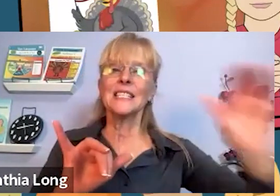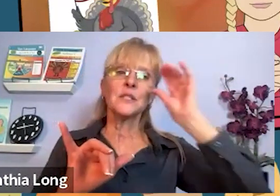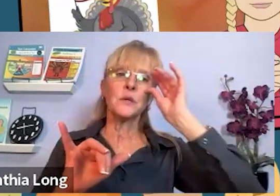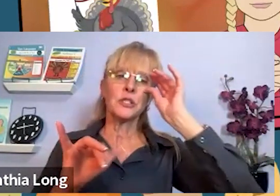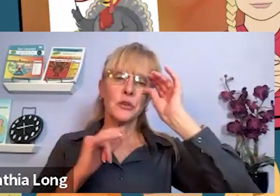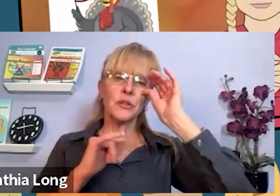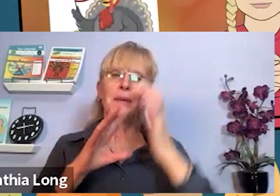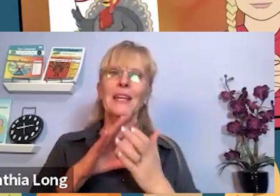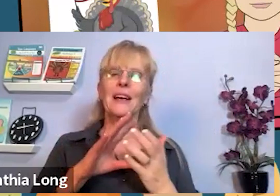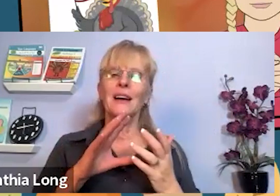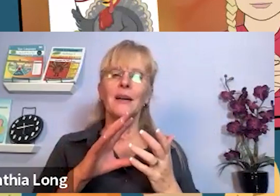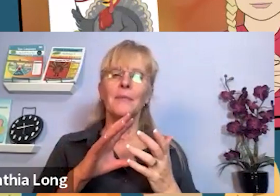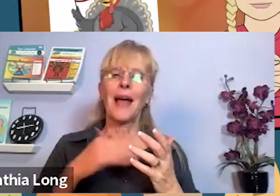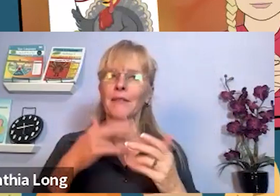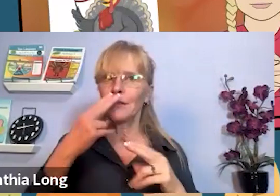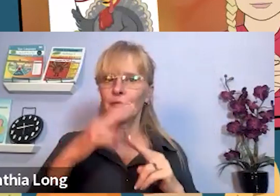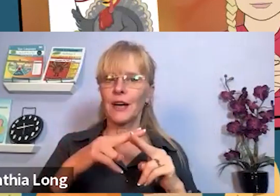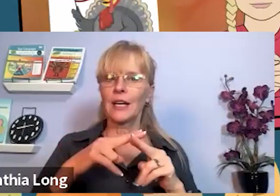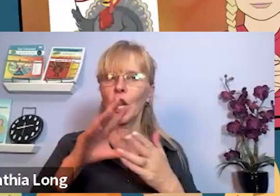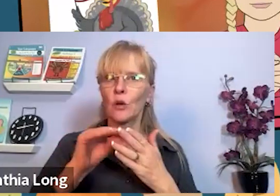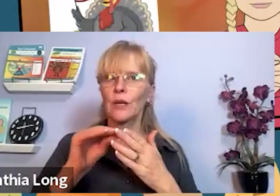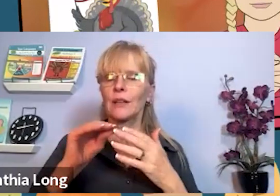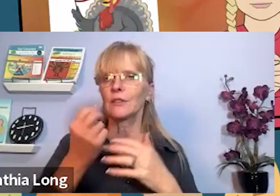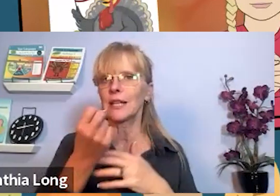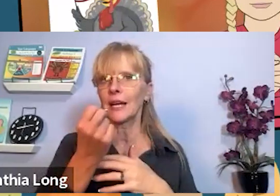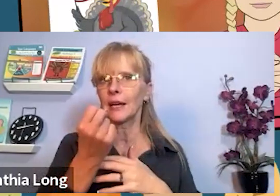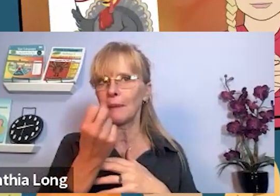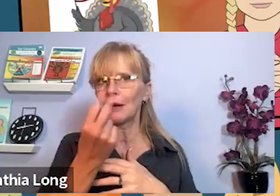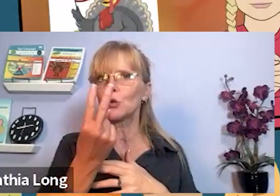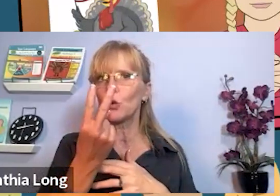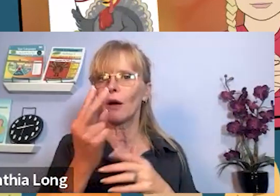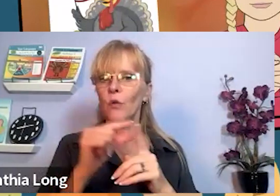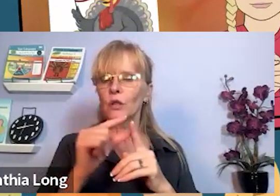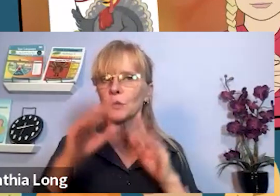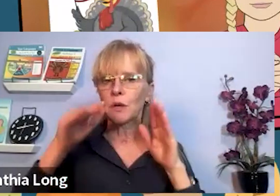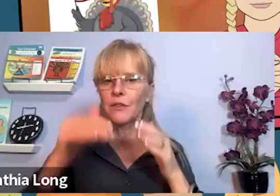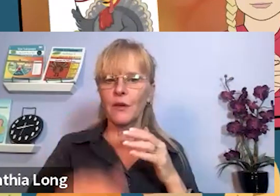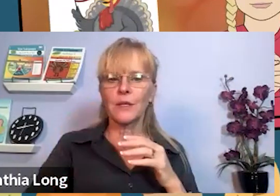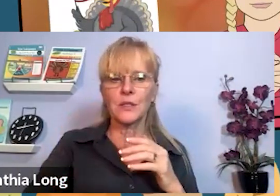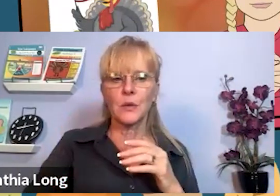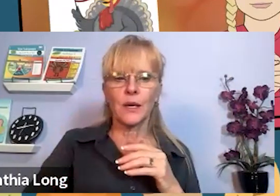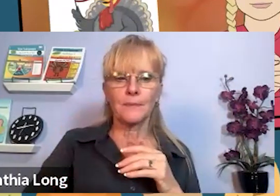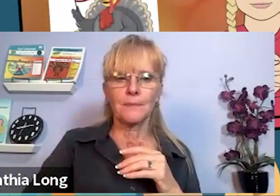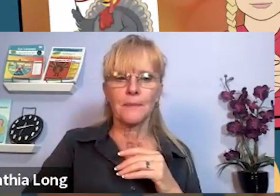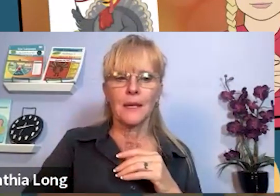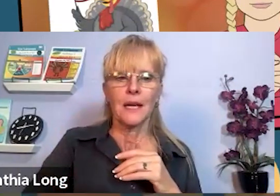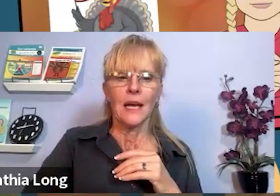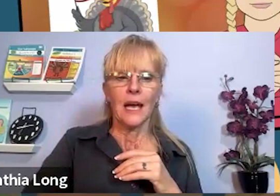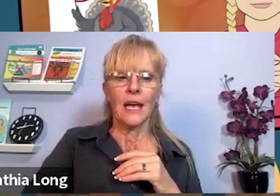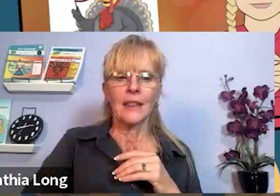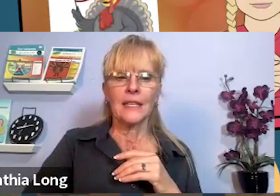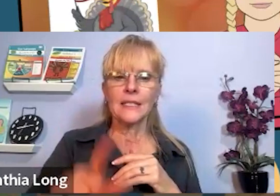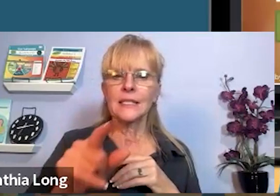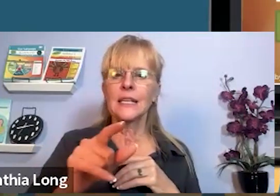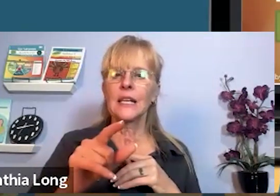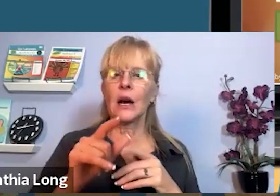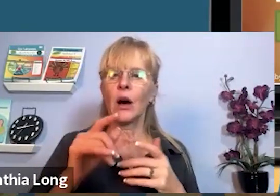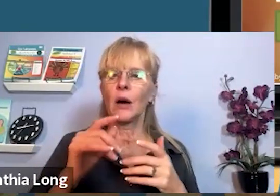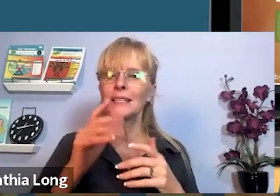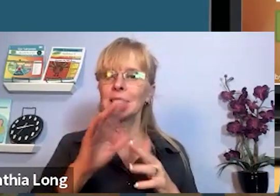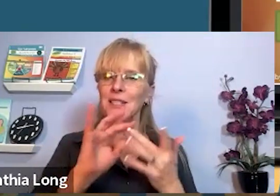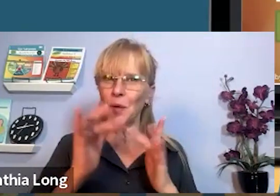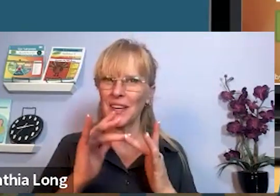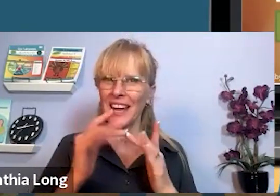And this is what you're going to be having fun learning. There's like about 12 words we're going to focus on. And this is